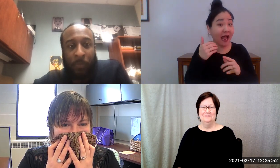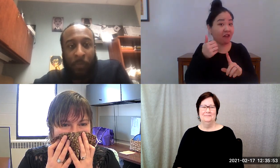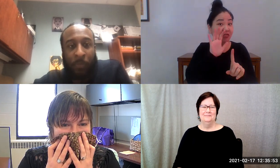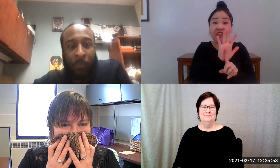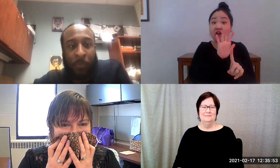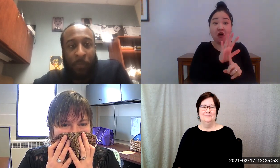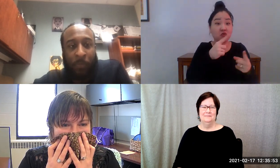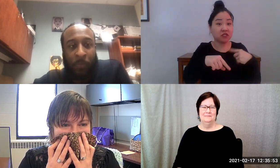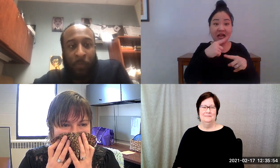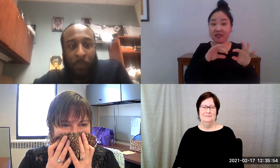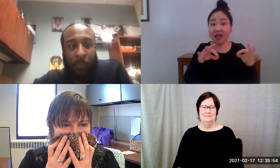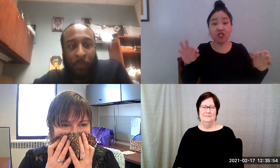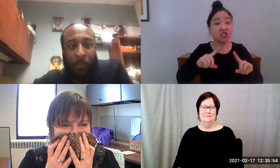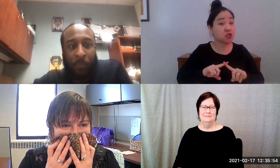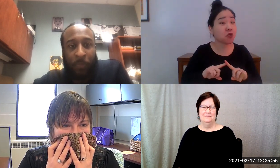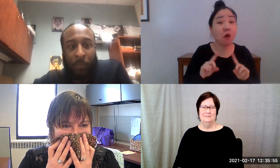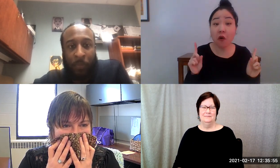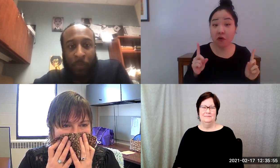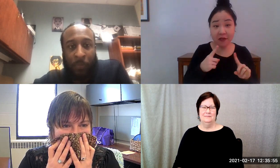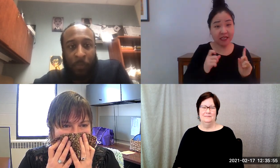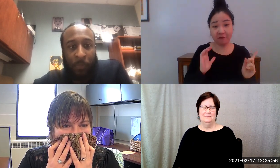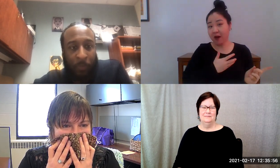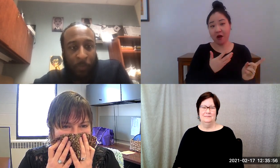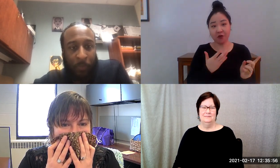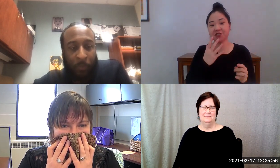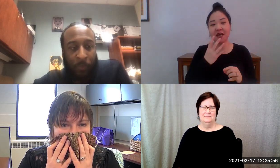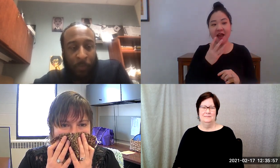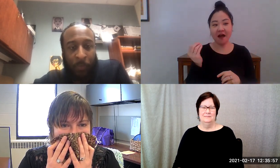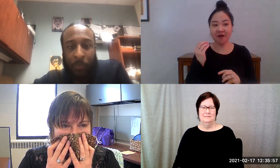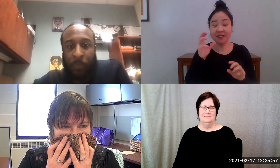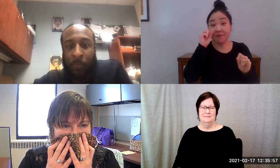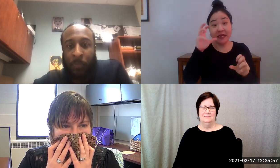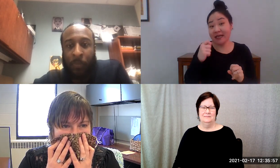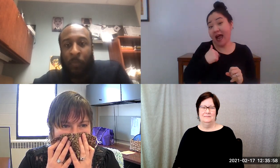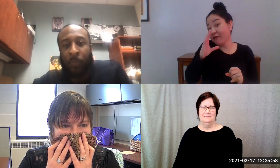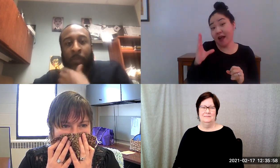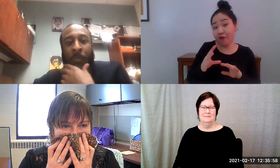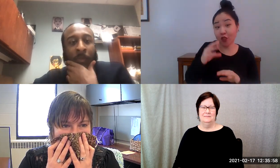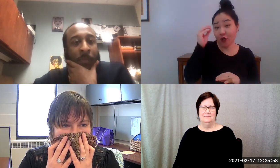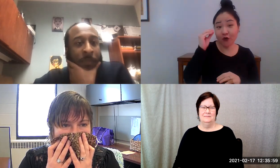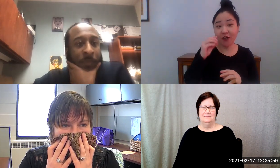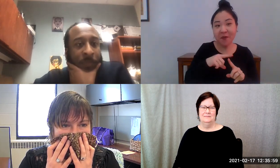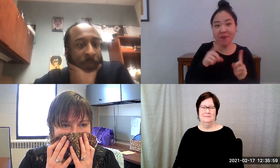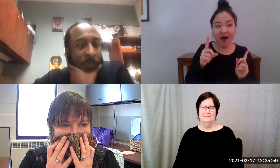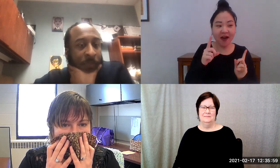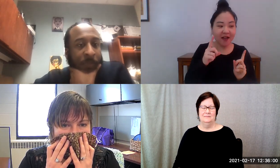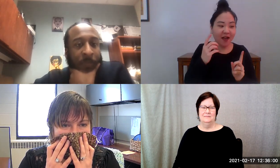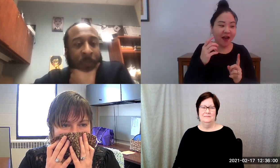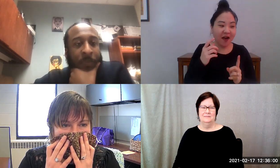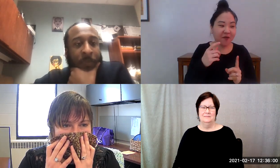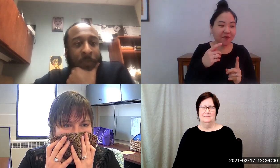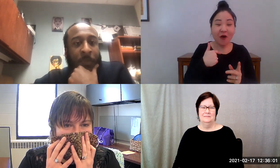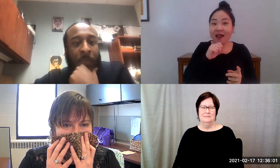Koreans have their own sign language, it's totally different from ours. It's amazing. I've never learned,